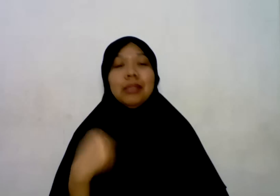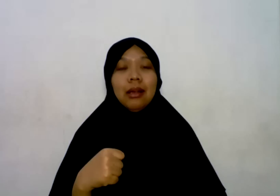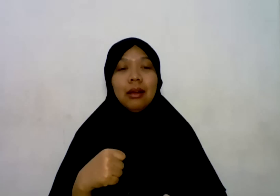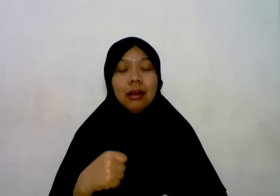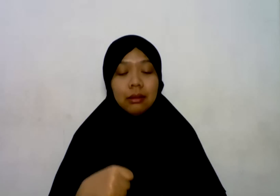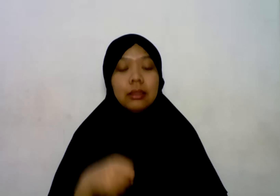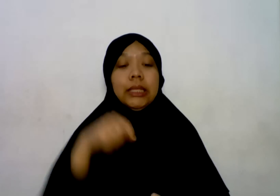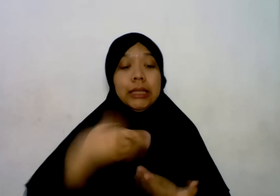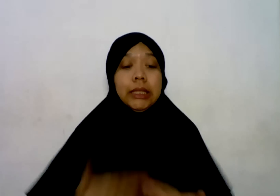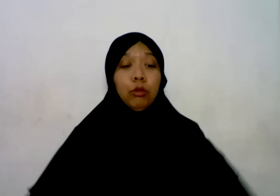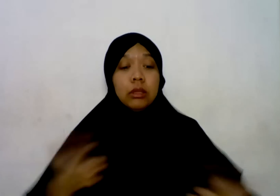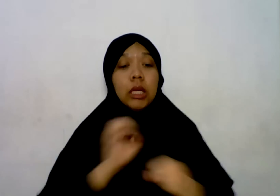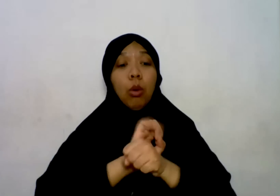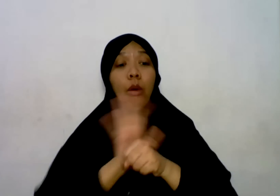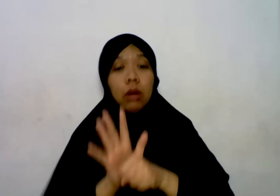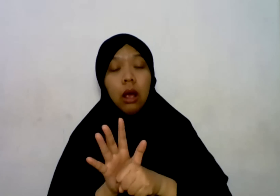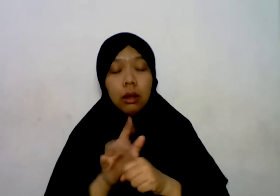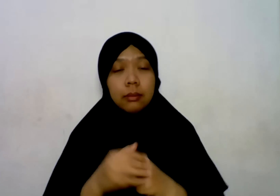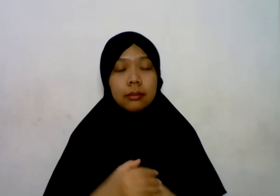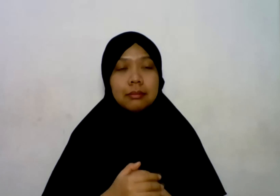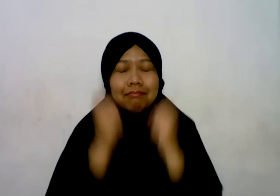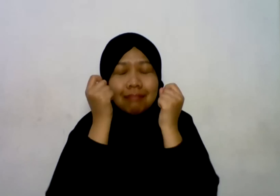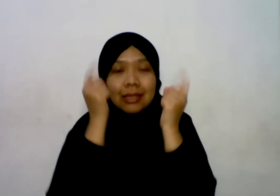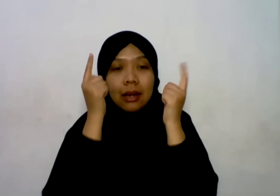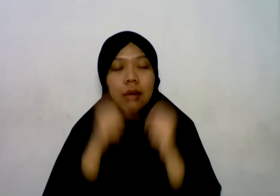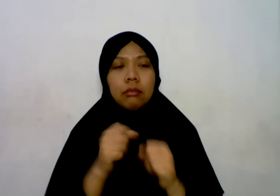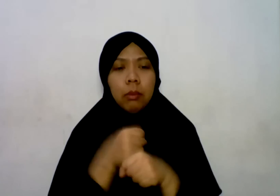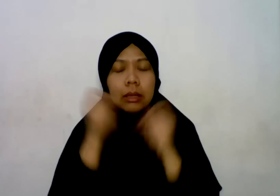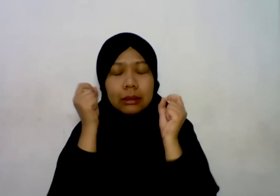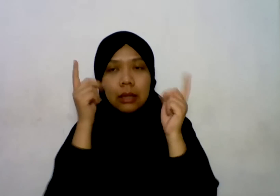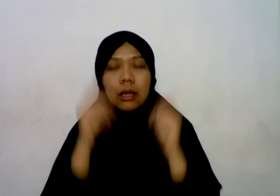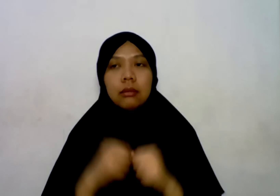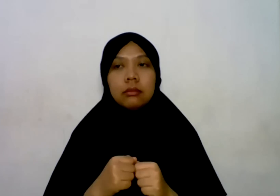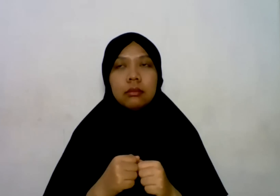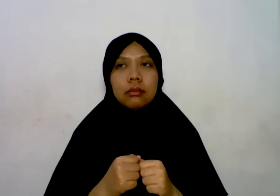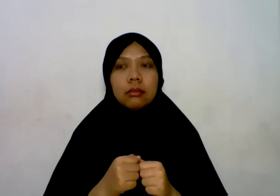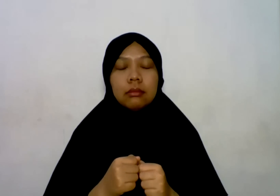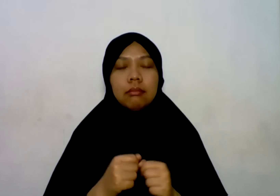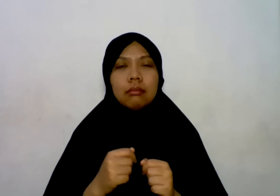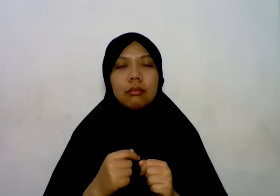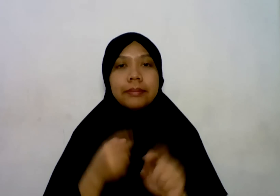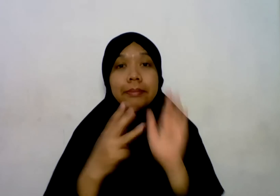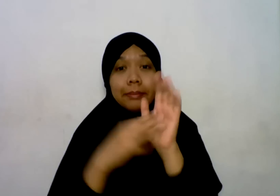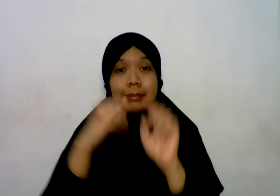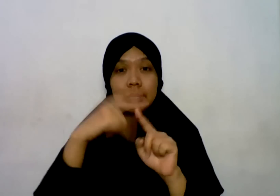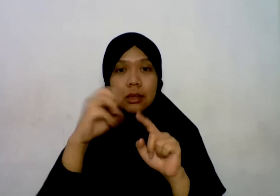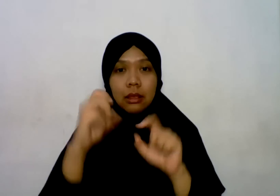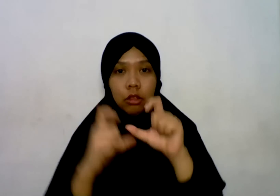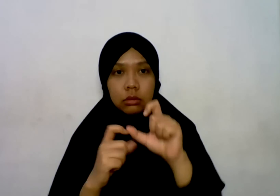COVID-19 has exposed the myth that we are all